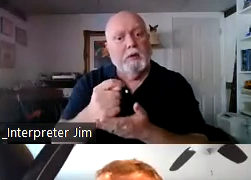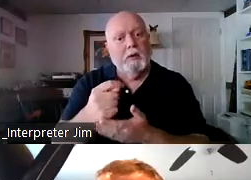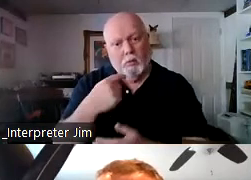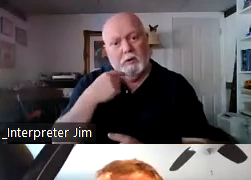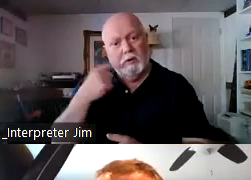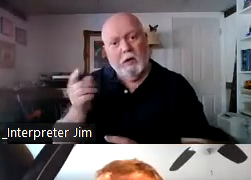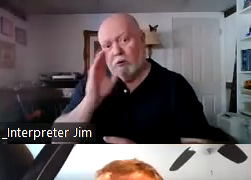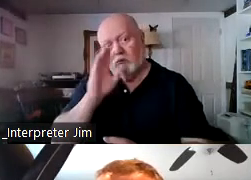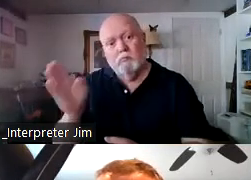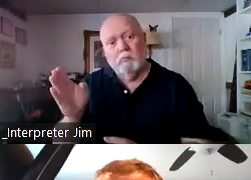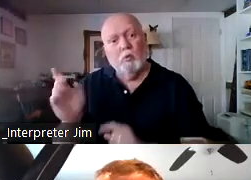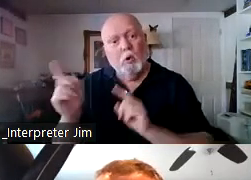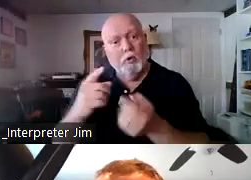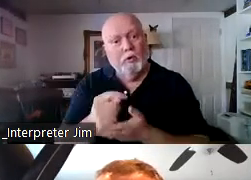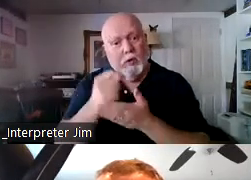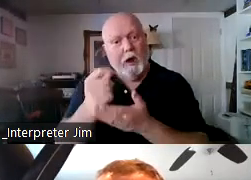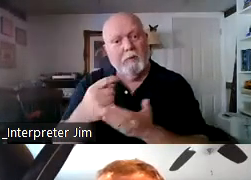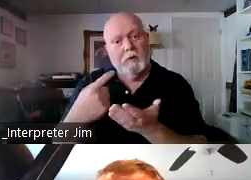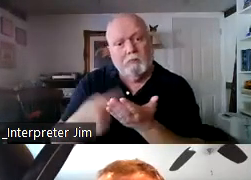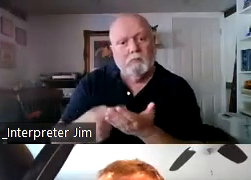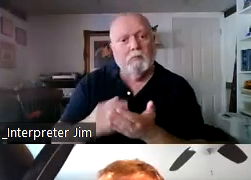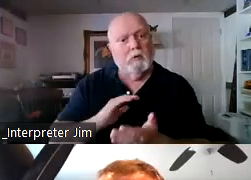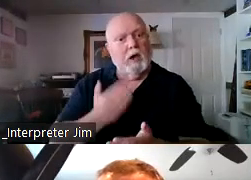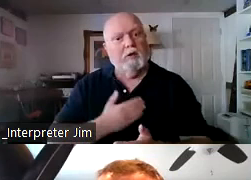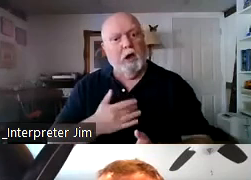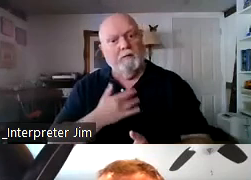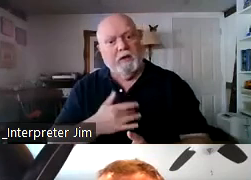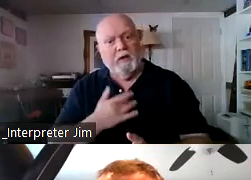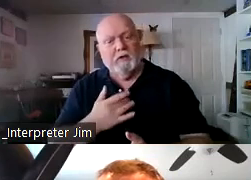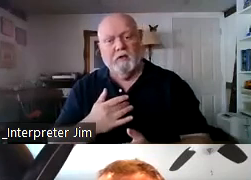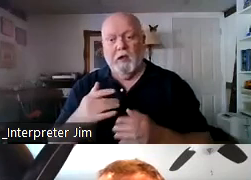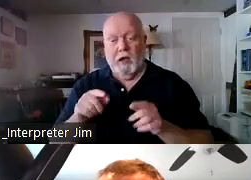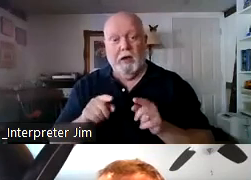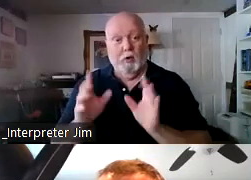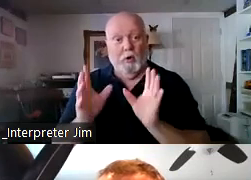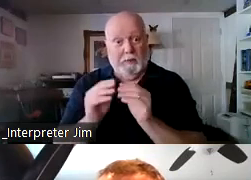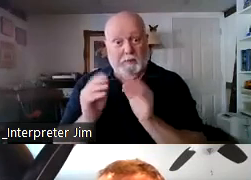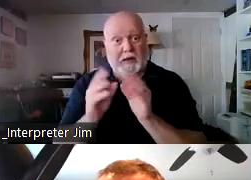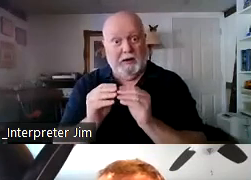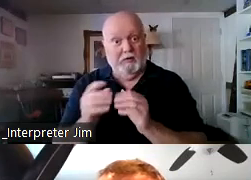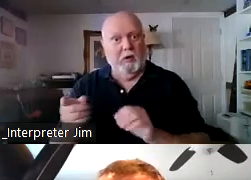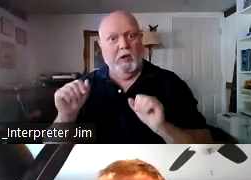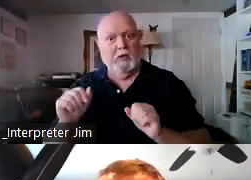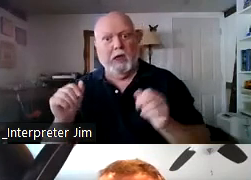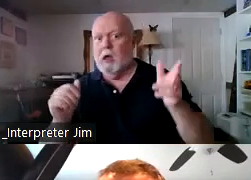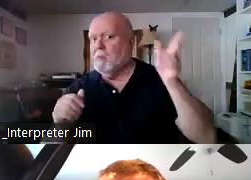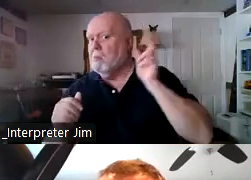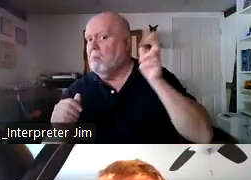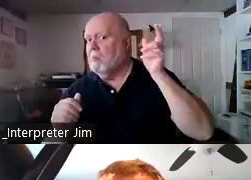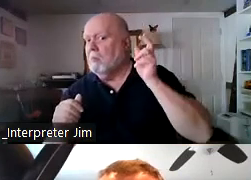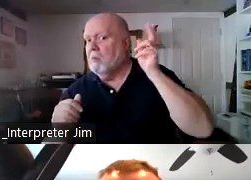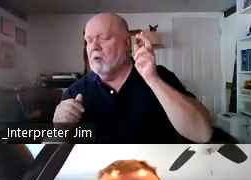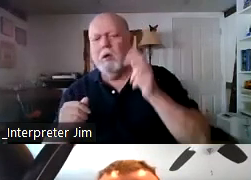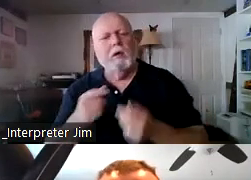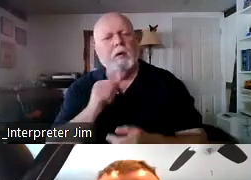feelings. And when we're doing our meetings, they're in earshot. We're not trying to hide this from them. We want them to